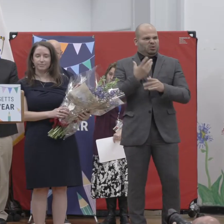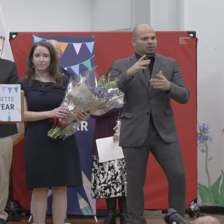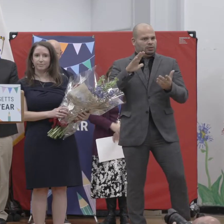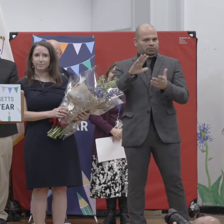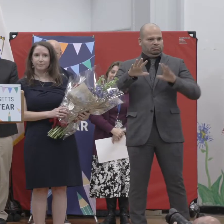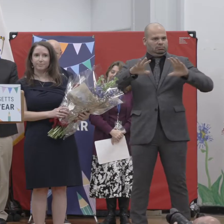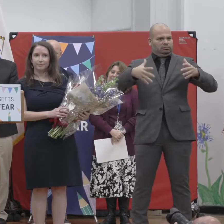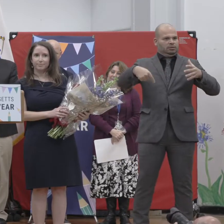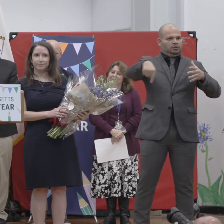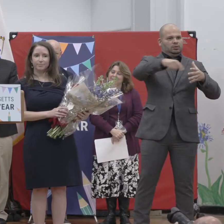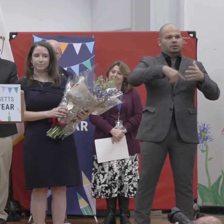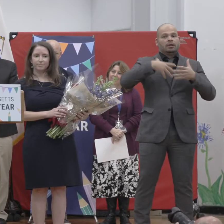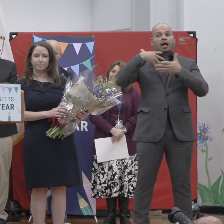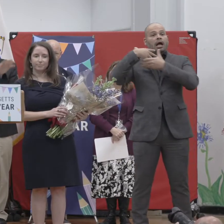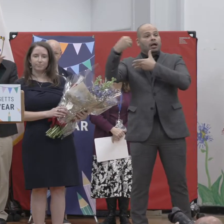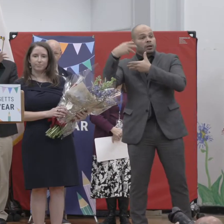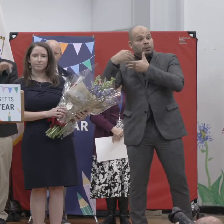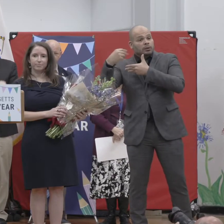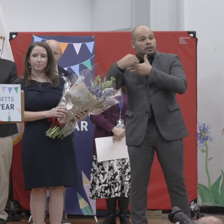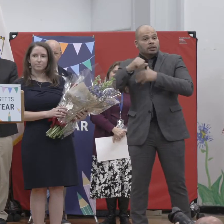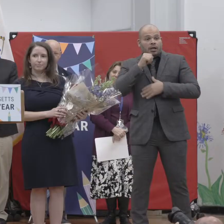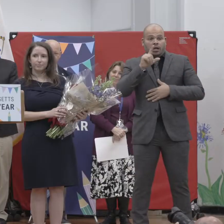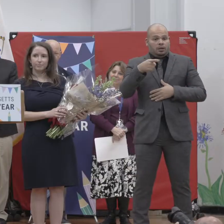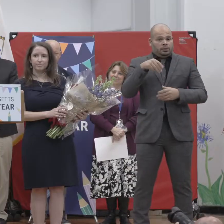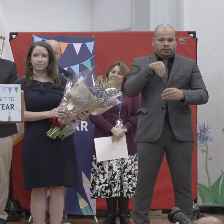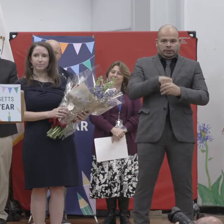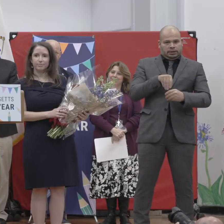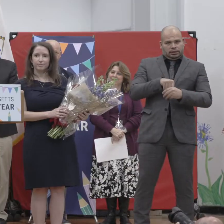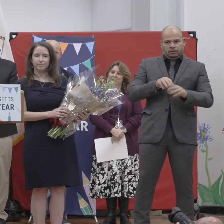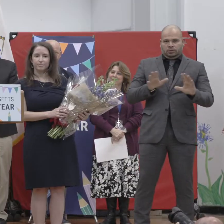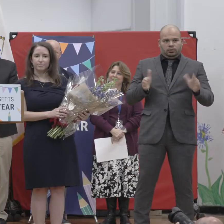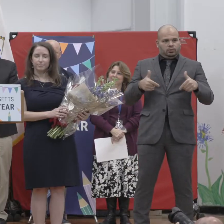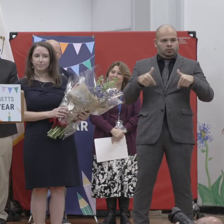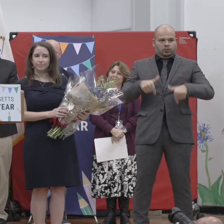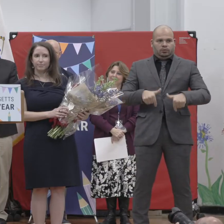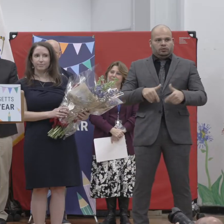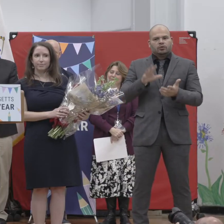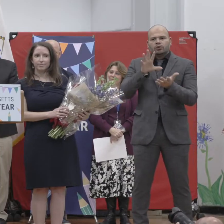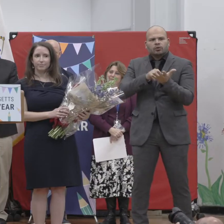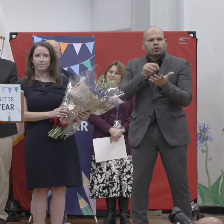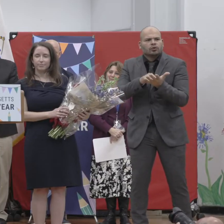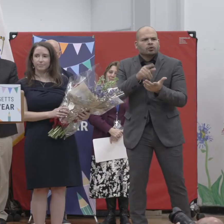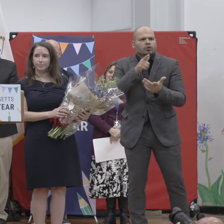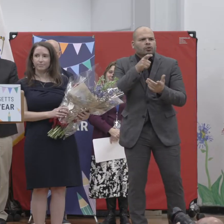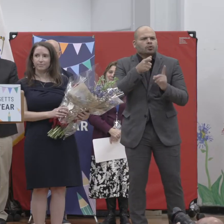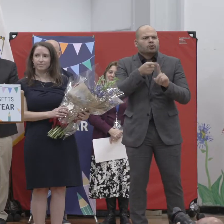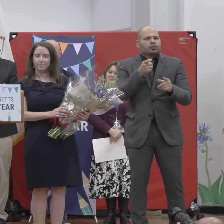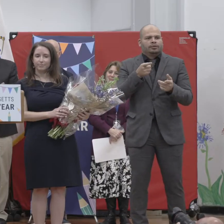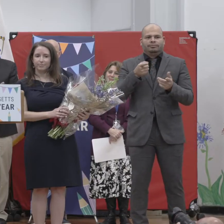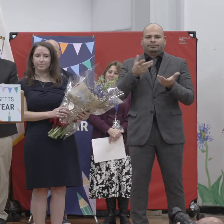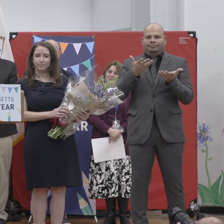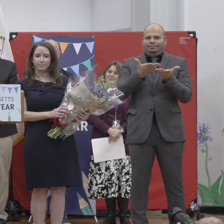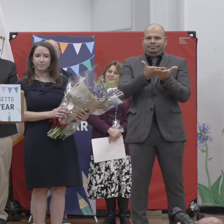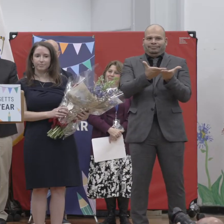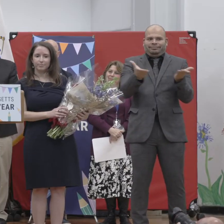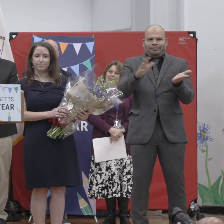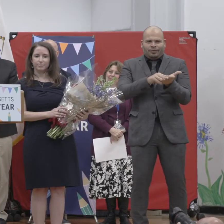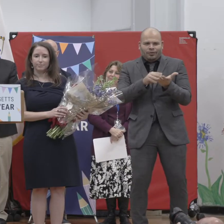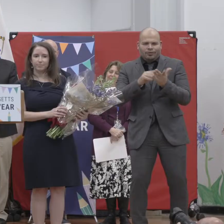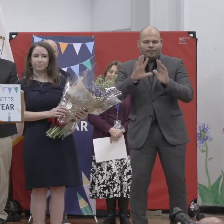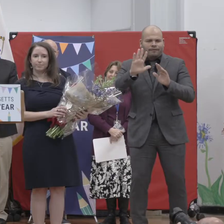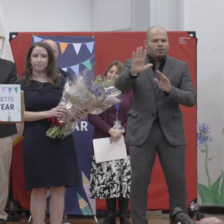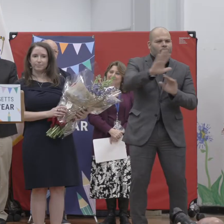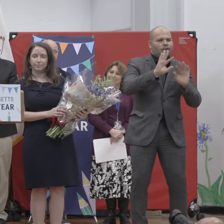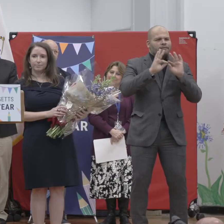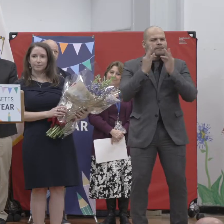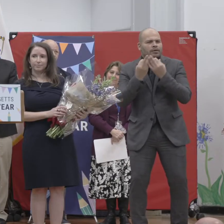She reaches out and gets to know not just you guys as students, but also your families. And she also mentors other teachers,